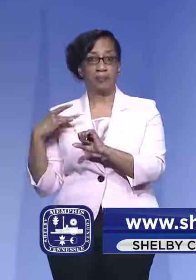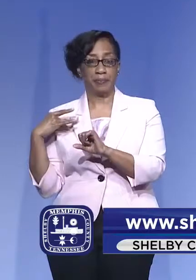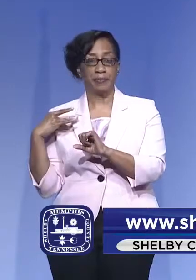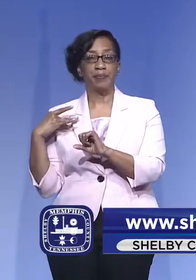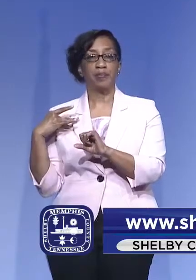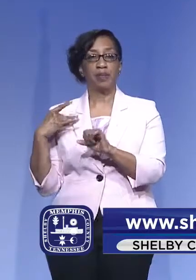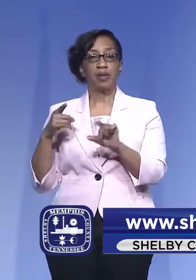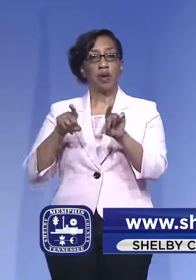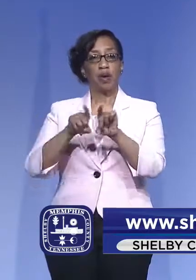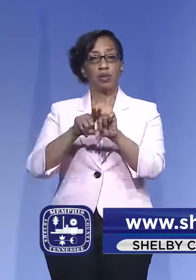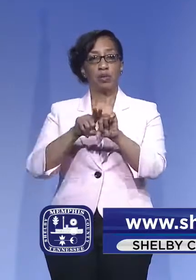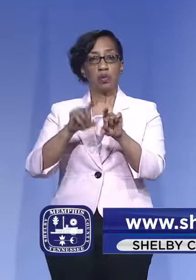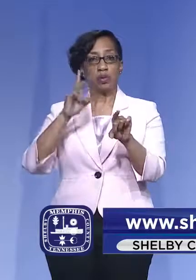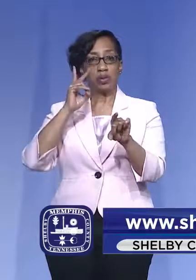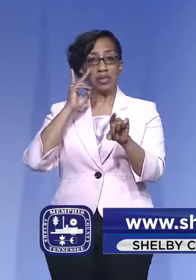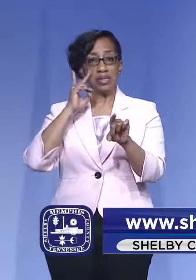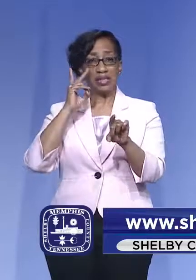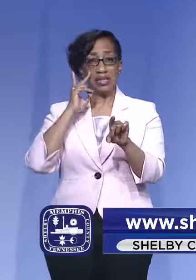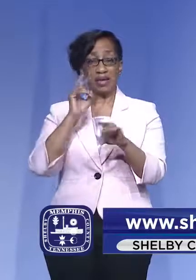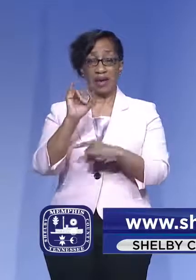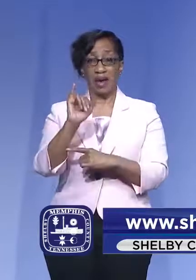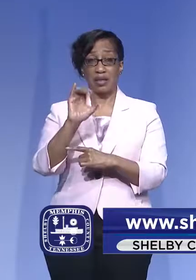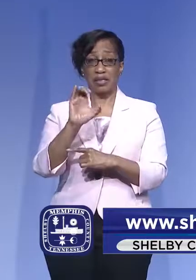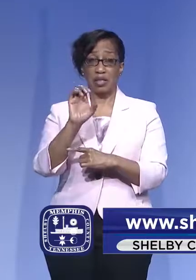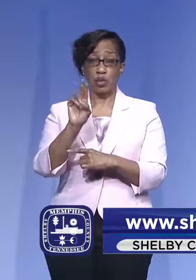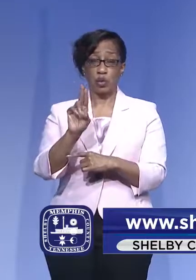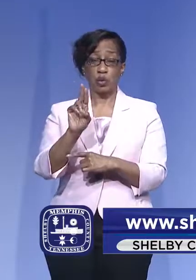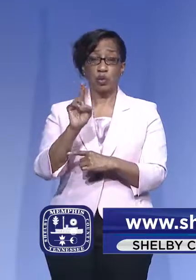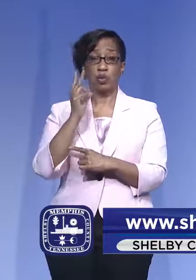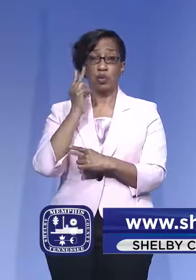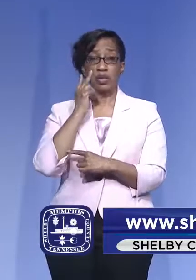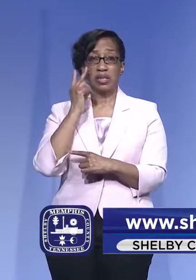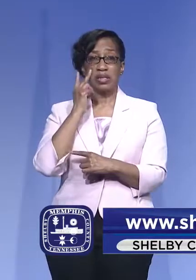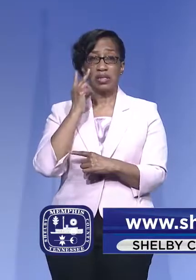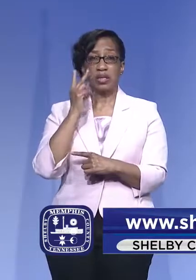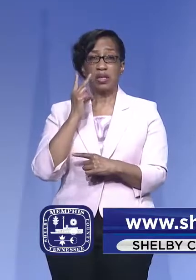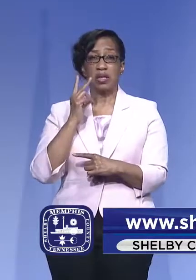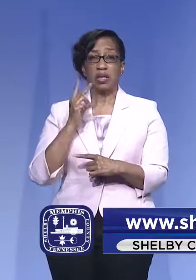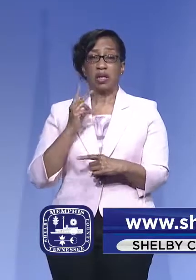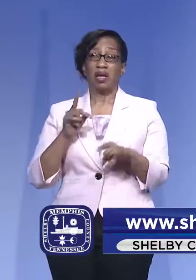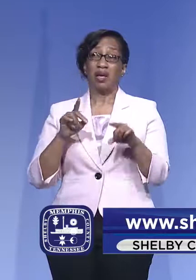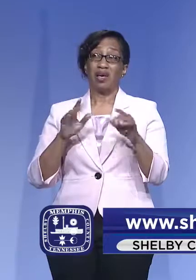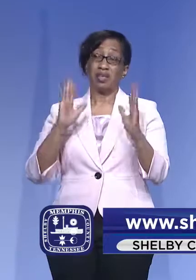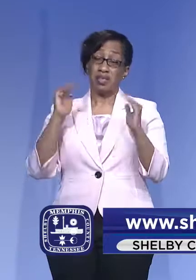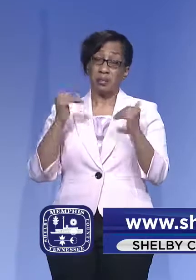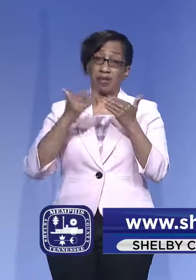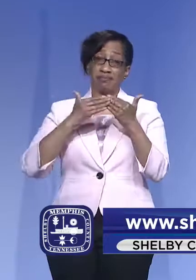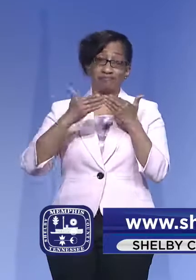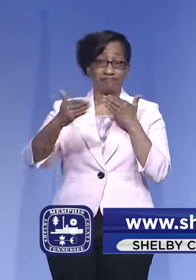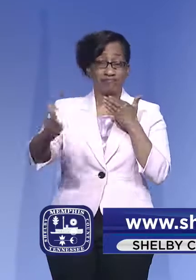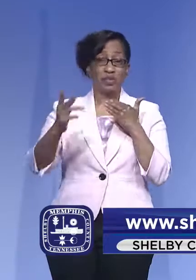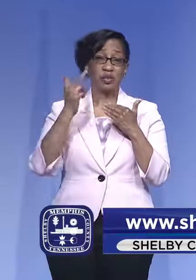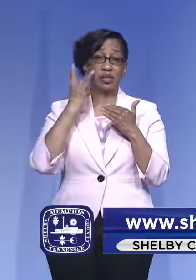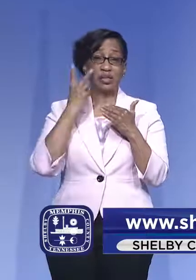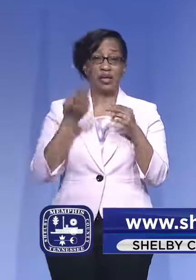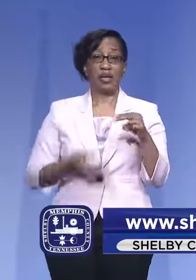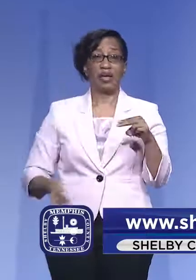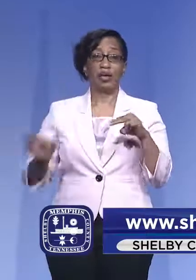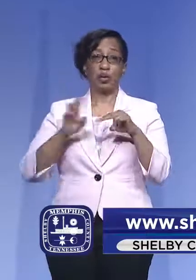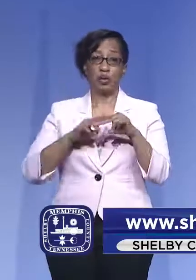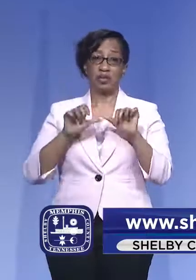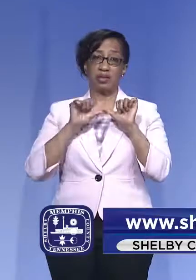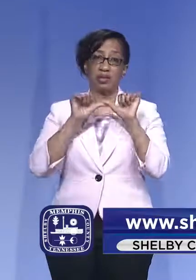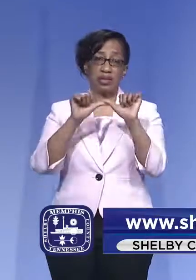do see, particularly in the ICU beds, we do see and project going forward that there will be an increase, continue